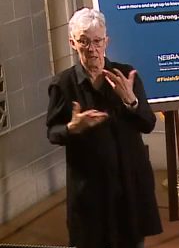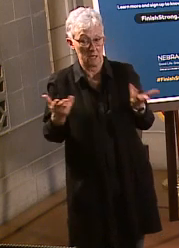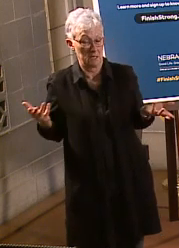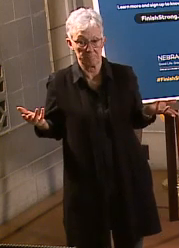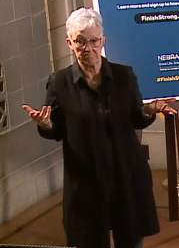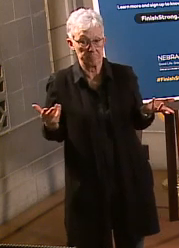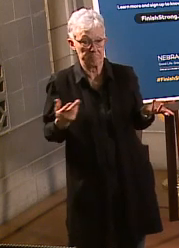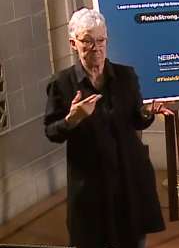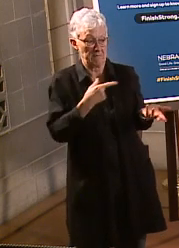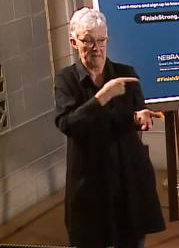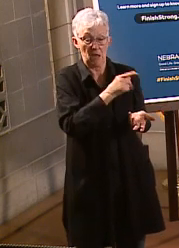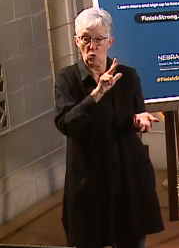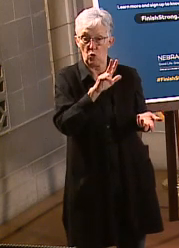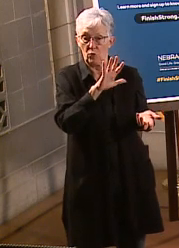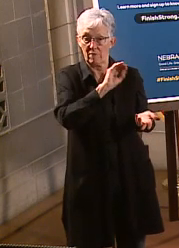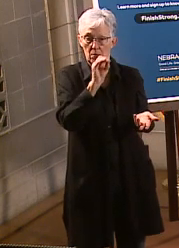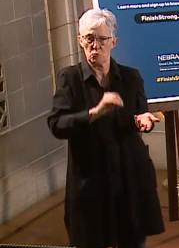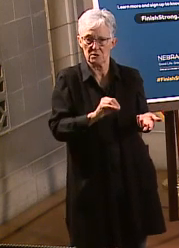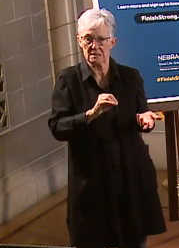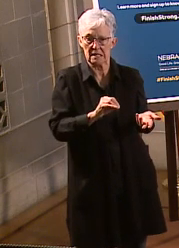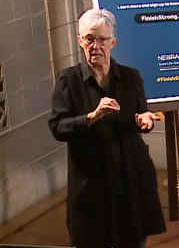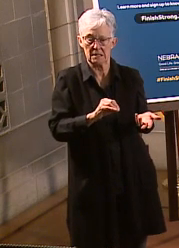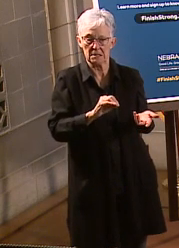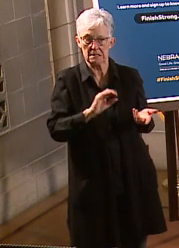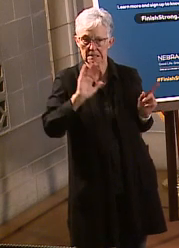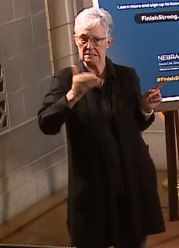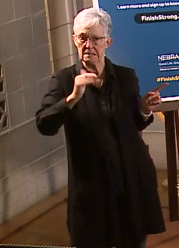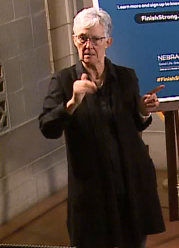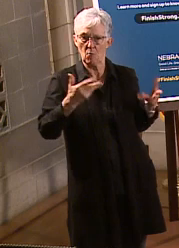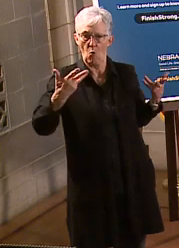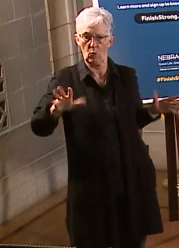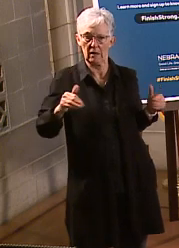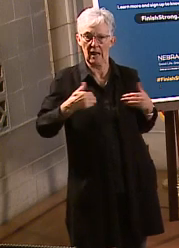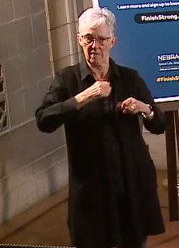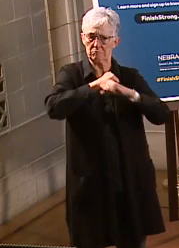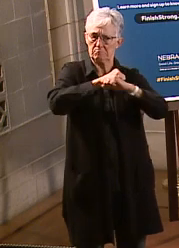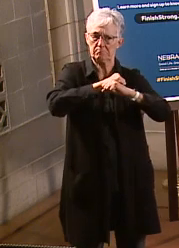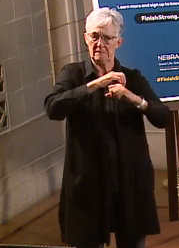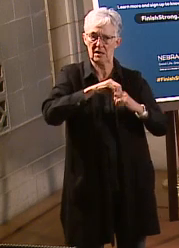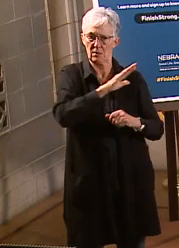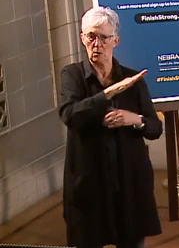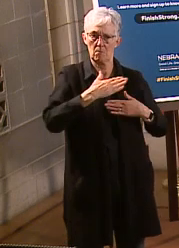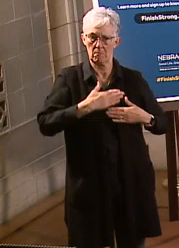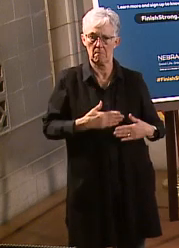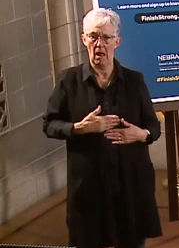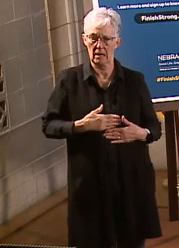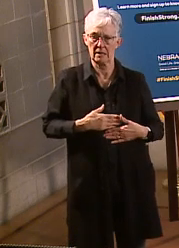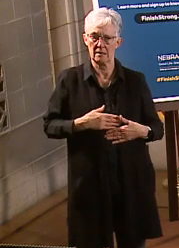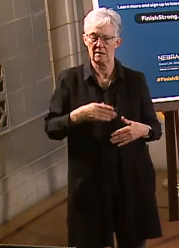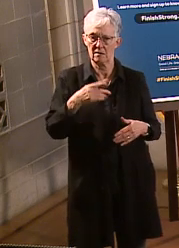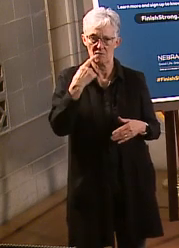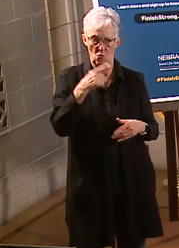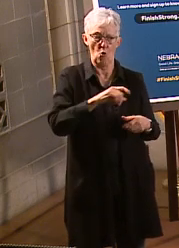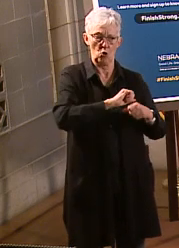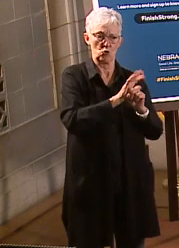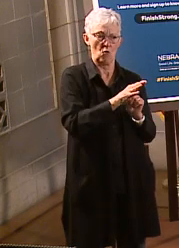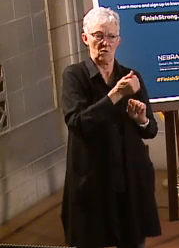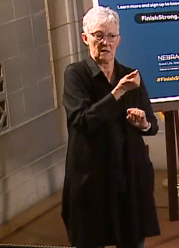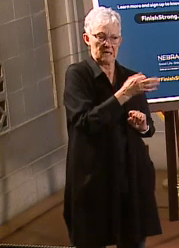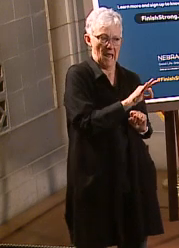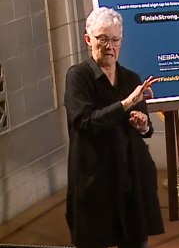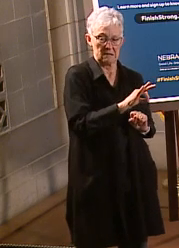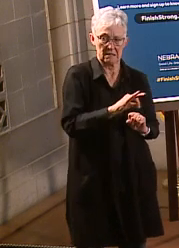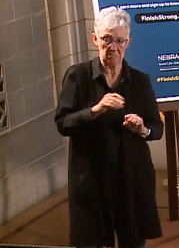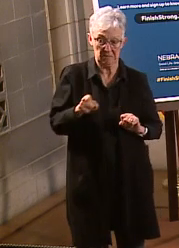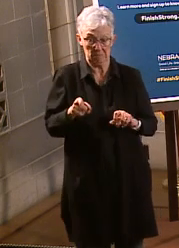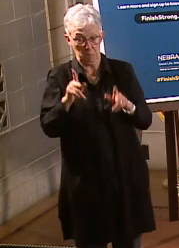study, but it sort of gives you an idea about what the seroprevalence is here in our state. So we're getting there. Most people think